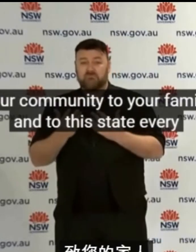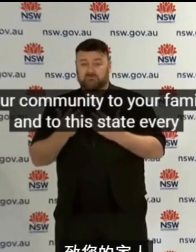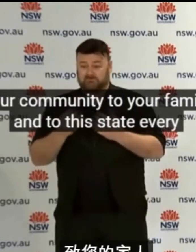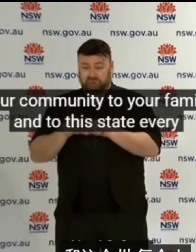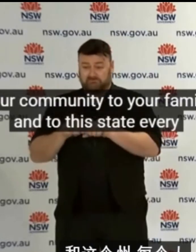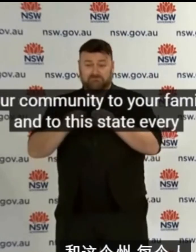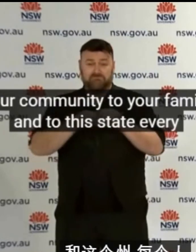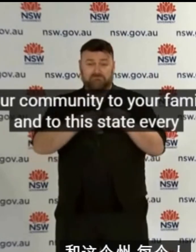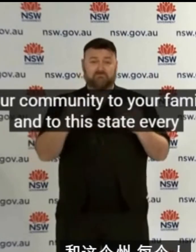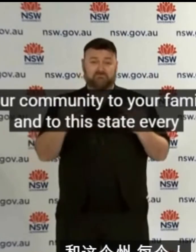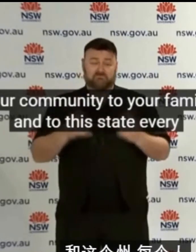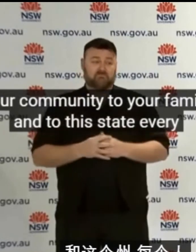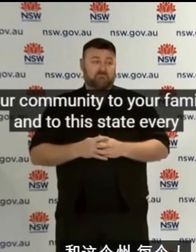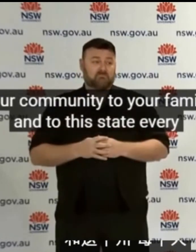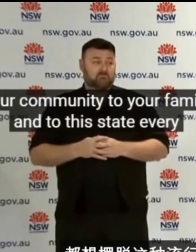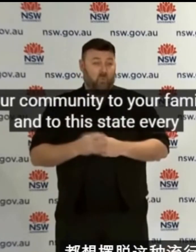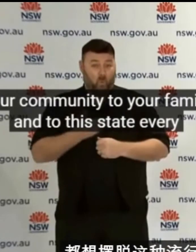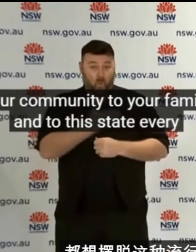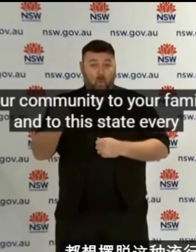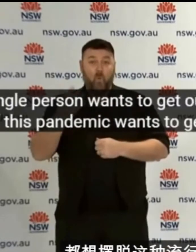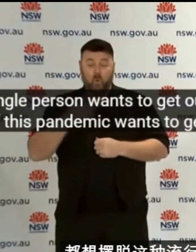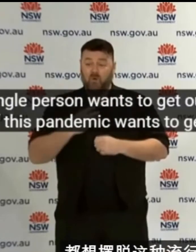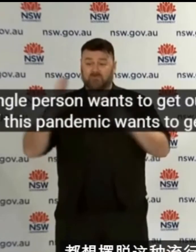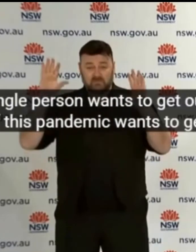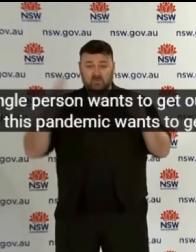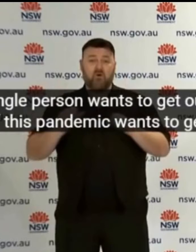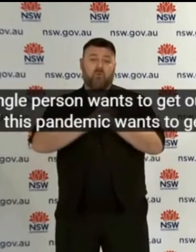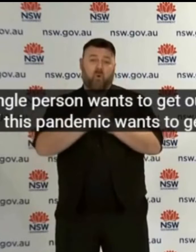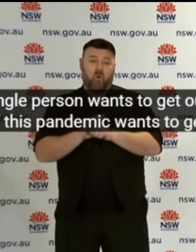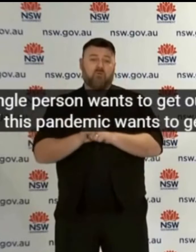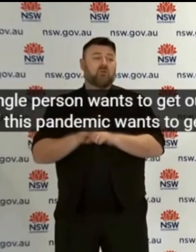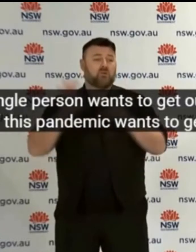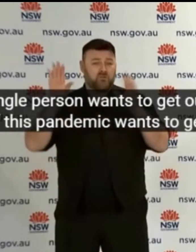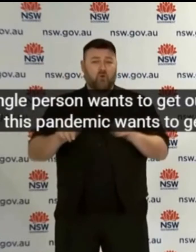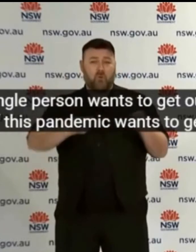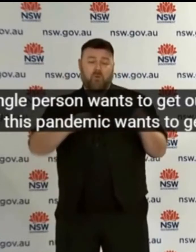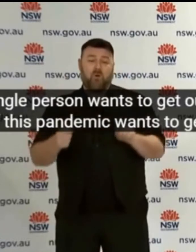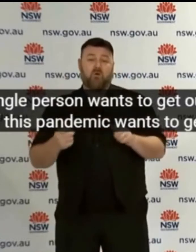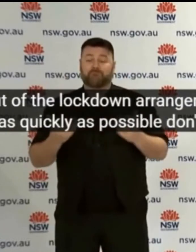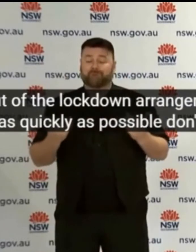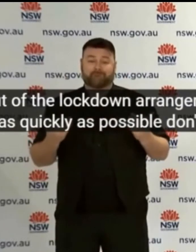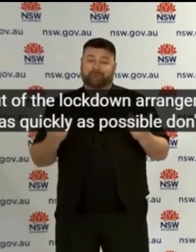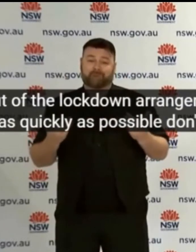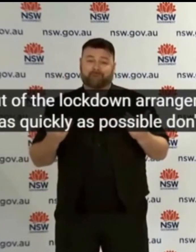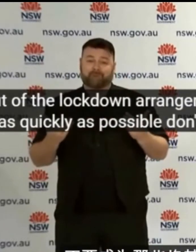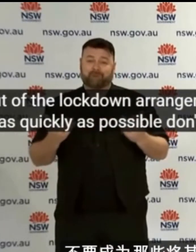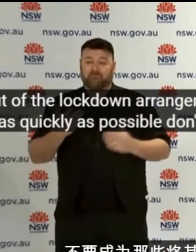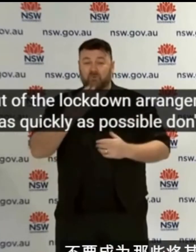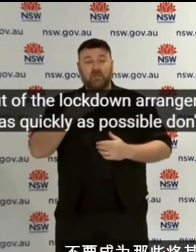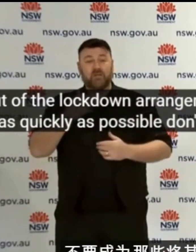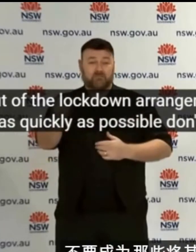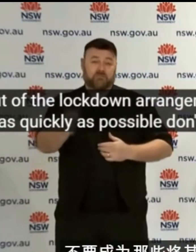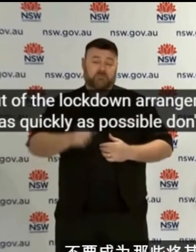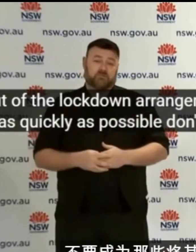single person wants to get out of this pandemic, wants to get out of the lockdown arrangements as quickly as possible. Don't be one of those people that put that at